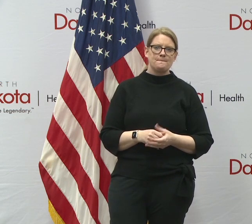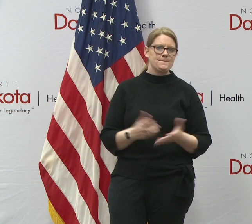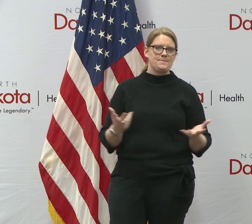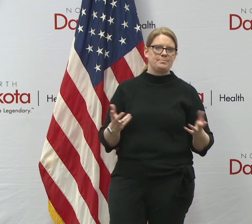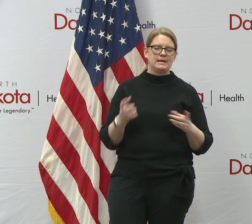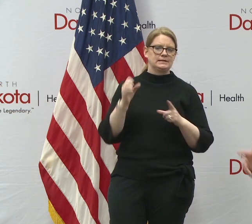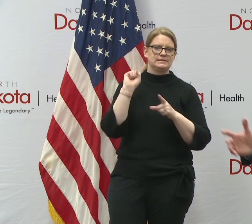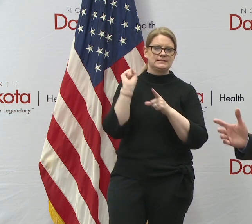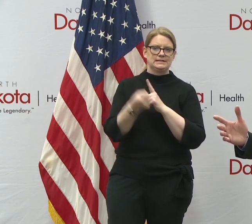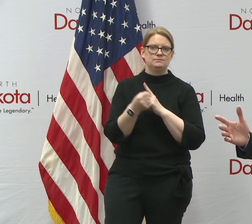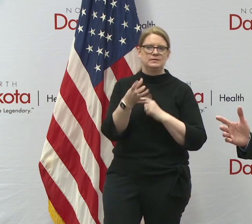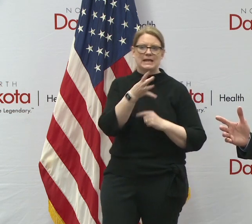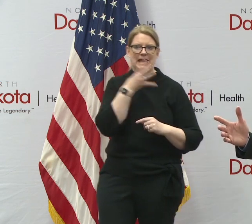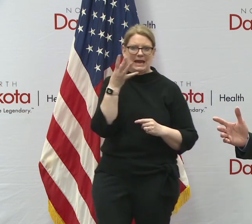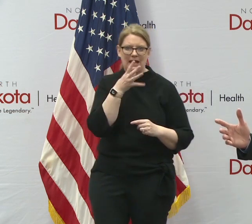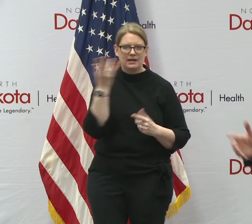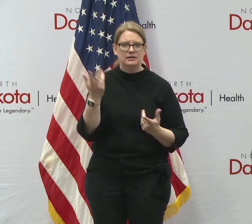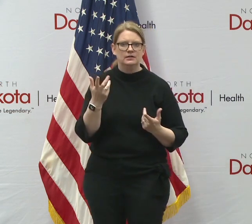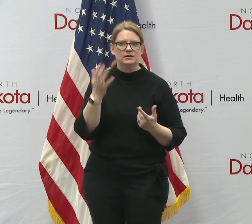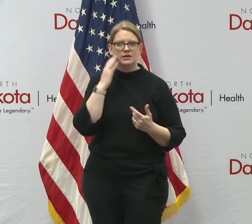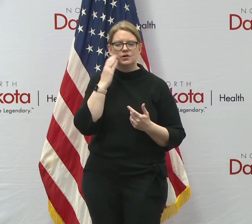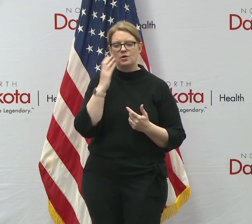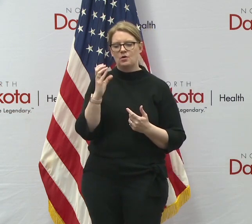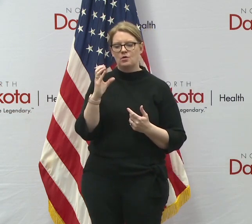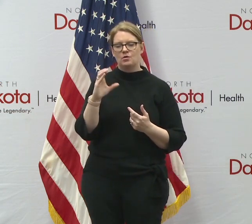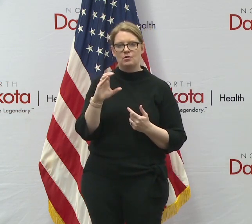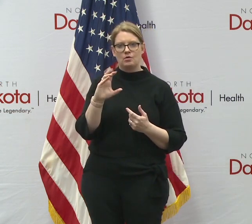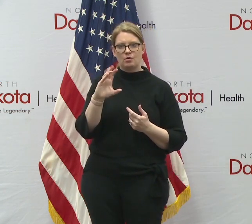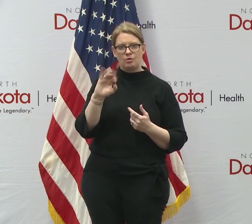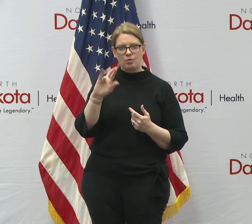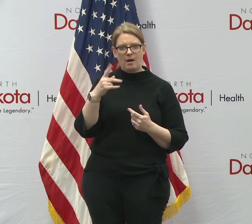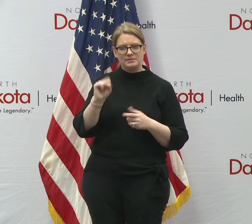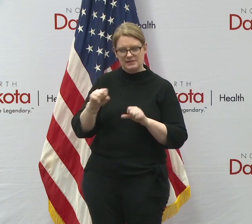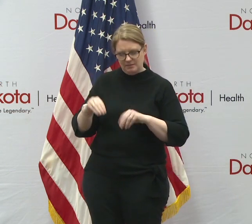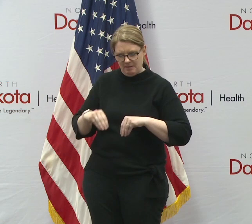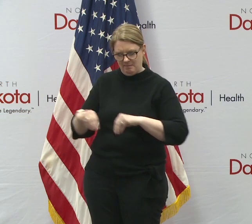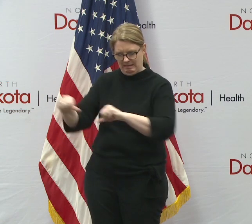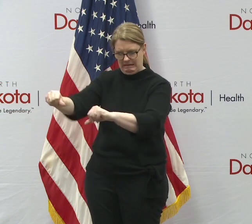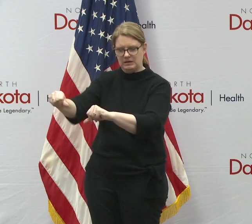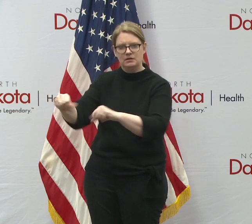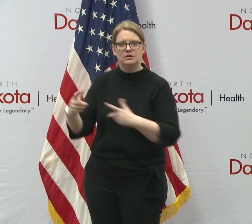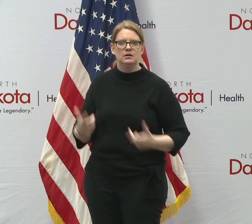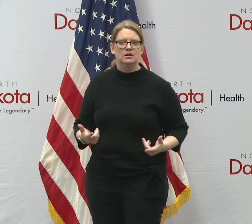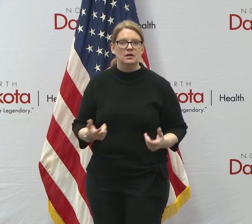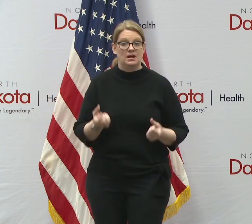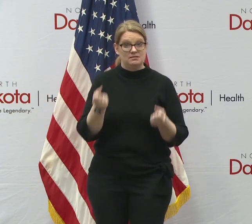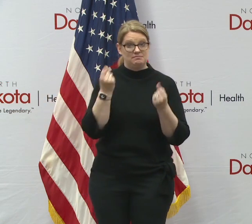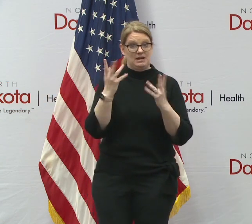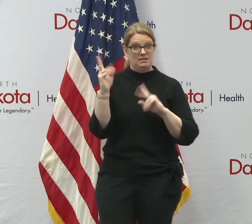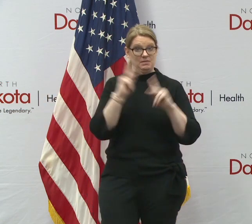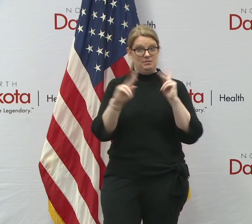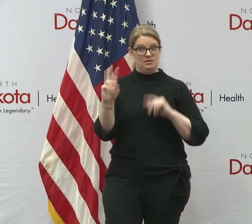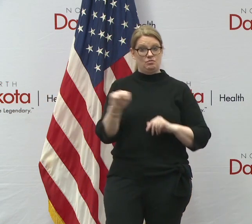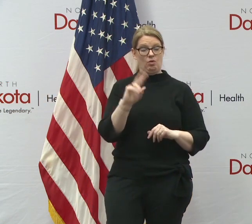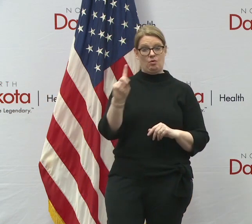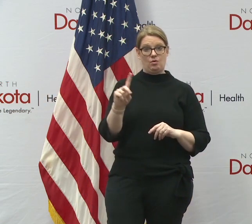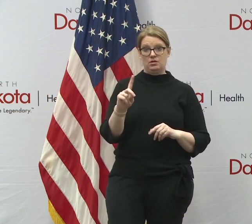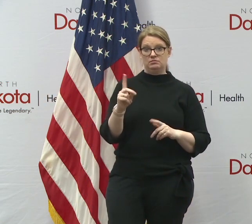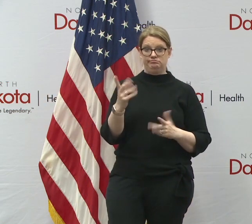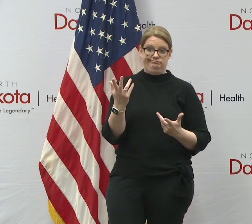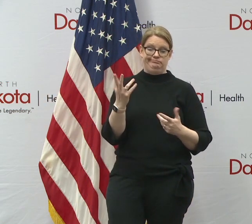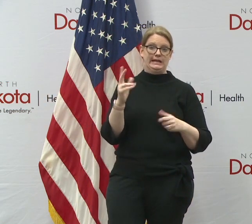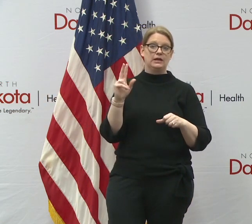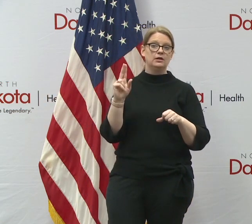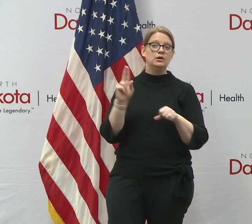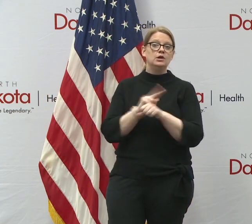situation in ag where we got to get crops in this spring, and a number of folks in North Dakota use labor that